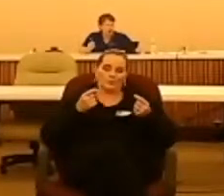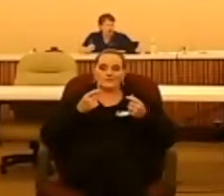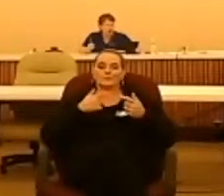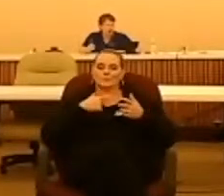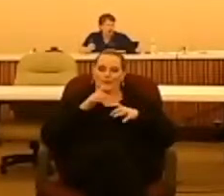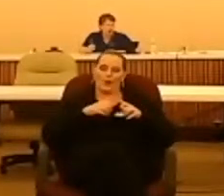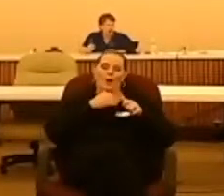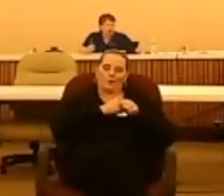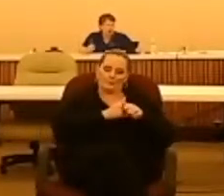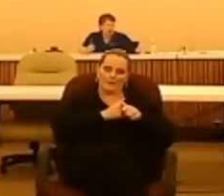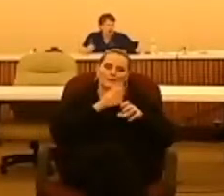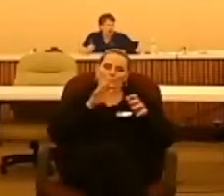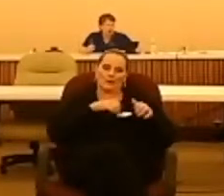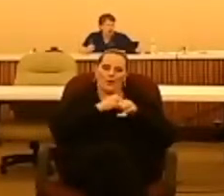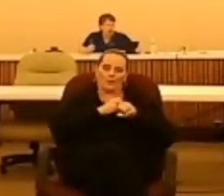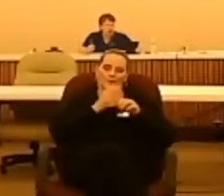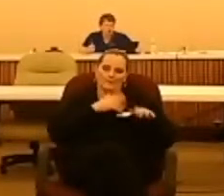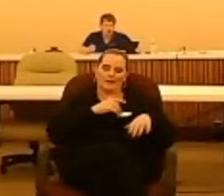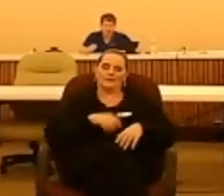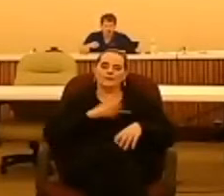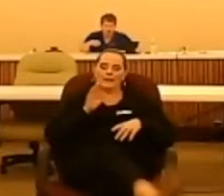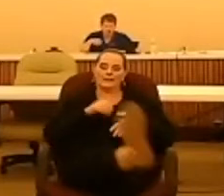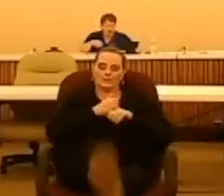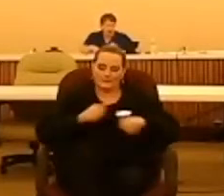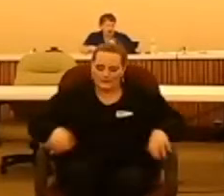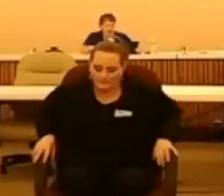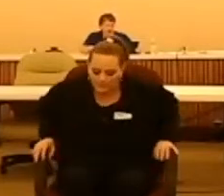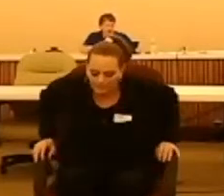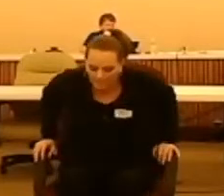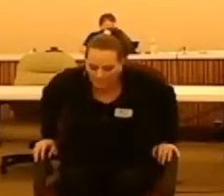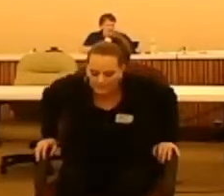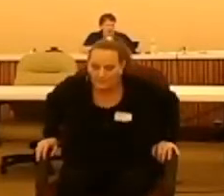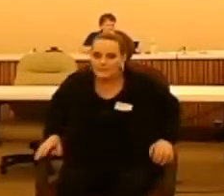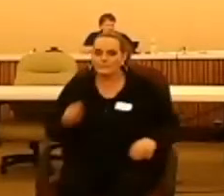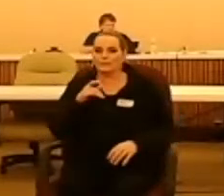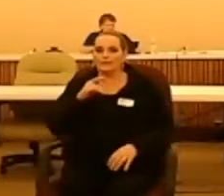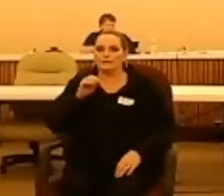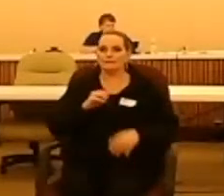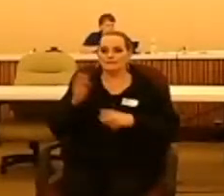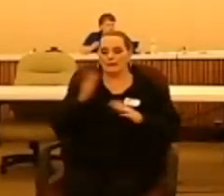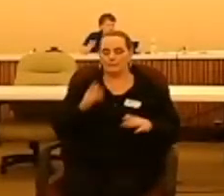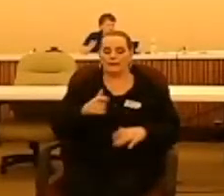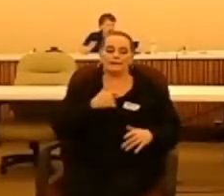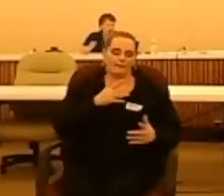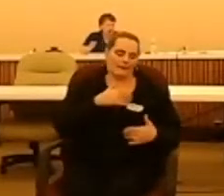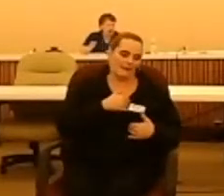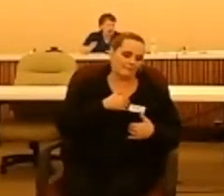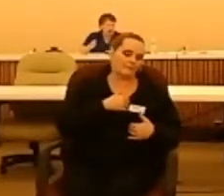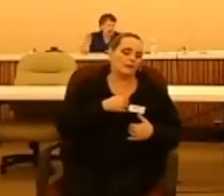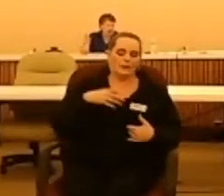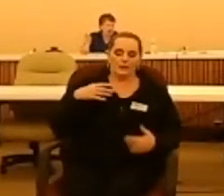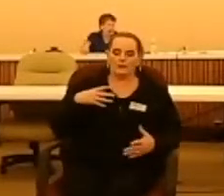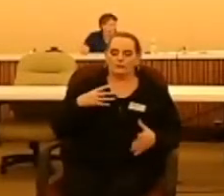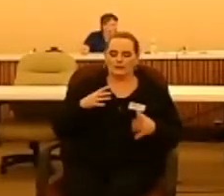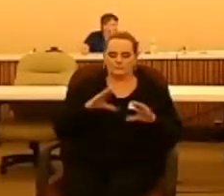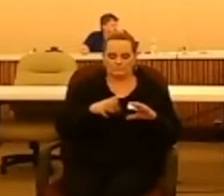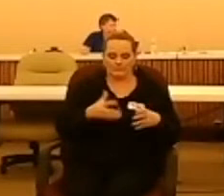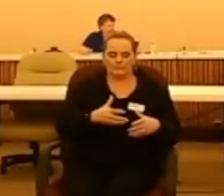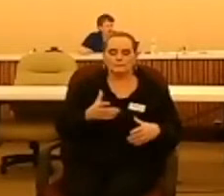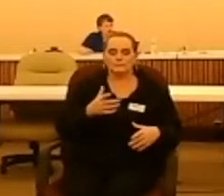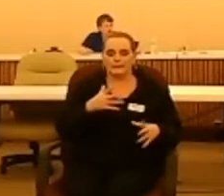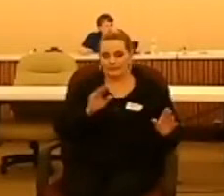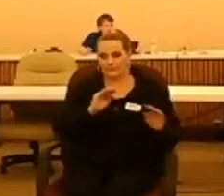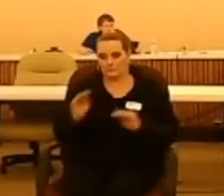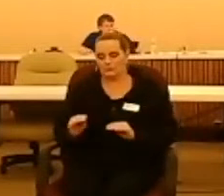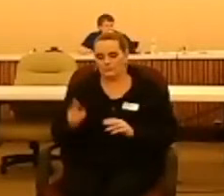that and adjust your site plan accordingly. So if they do end up with a pocket and it causes them to shift the buildings, they'll have to shift the